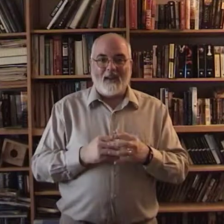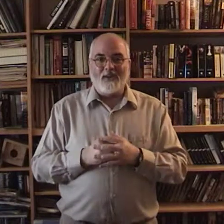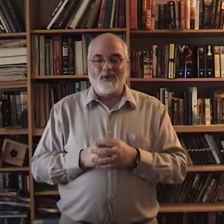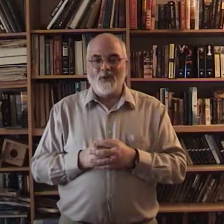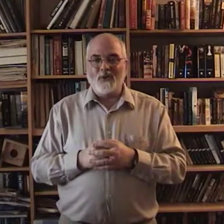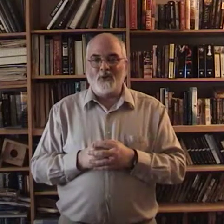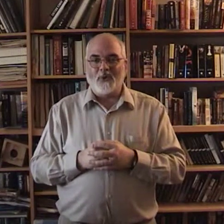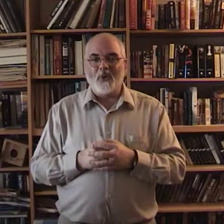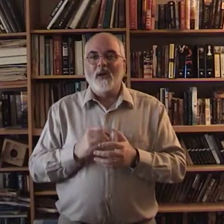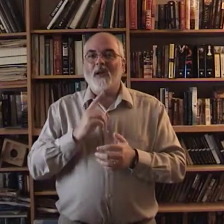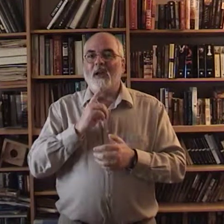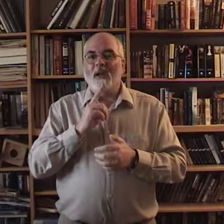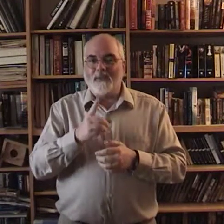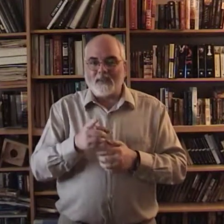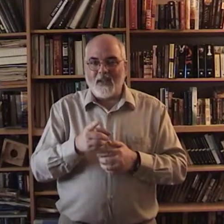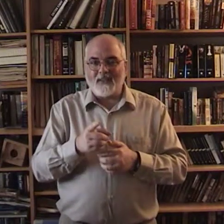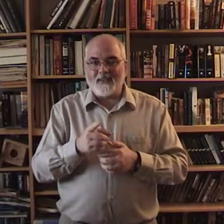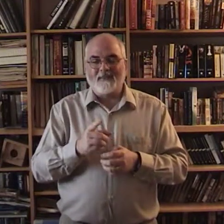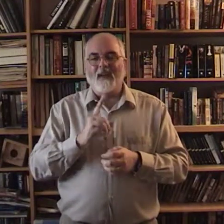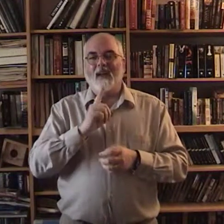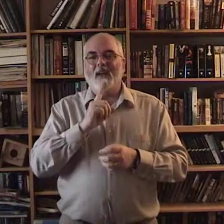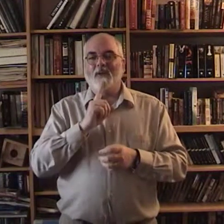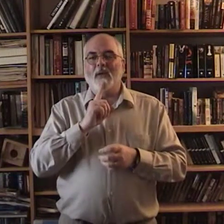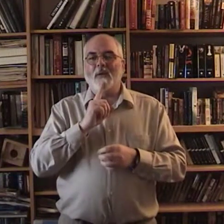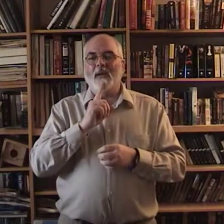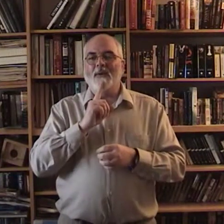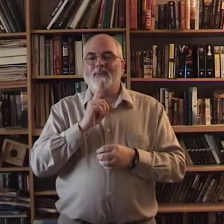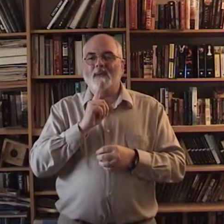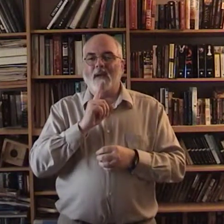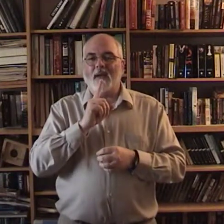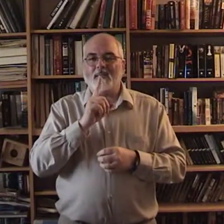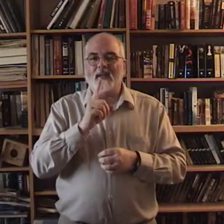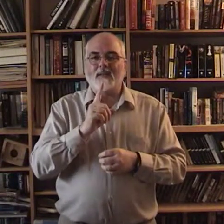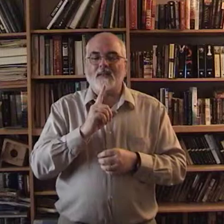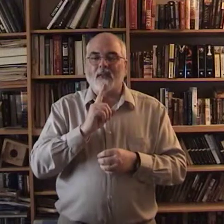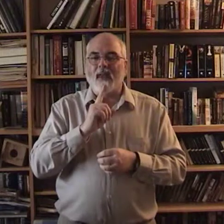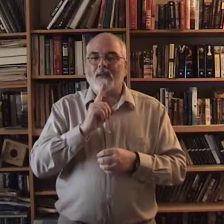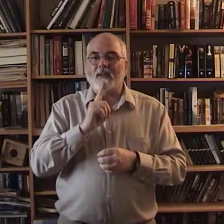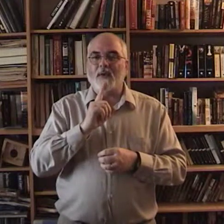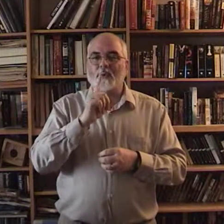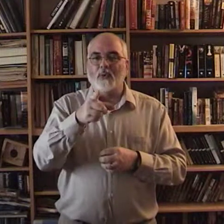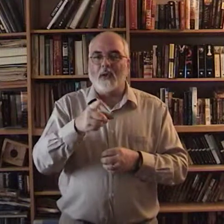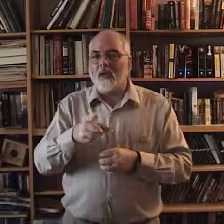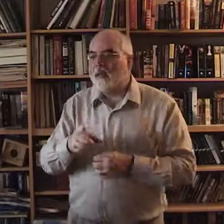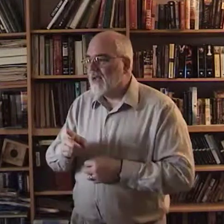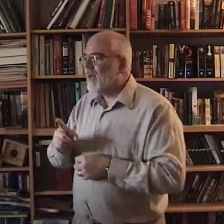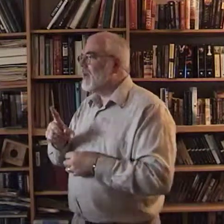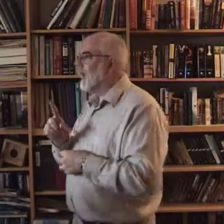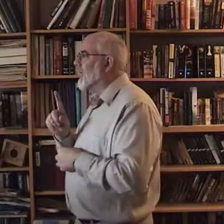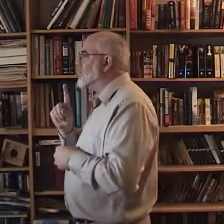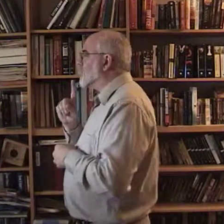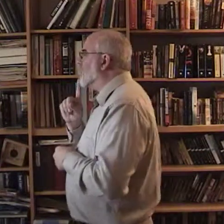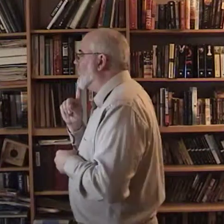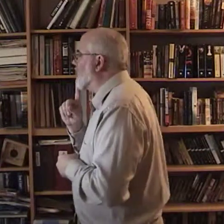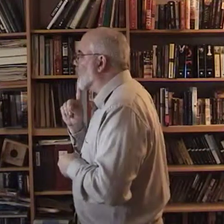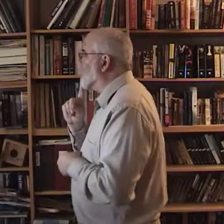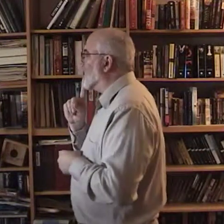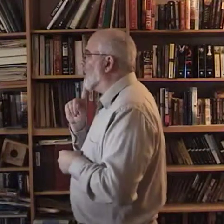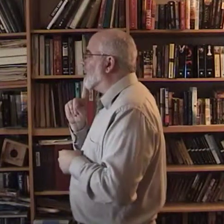is used to emphasize. And the way we emphasize is to have, say, truly. And that's just the finger coming off of